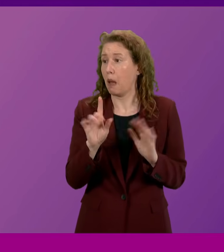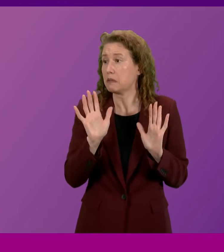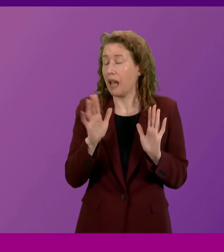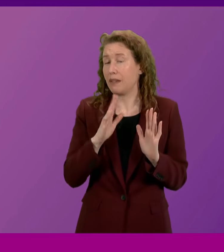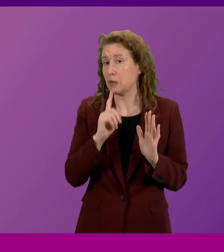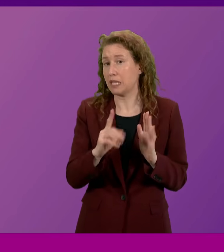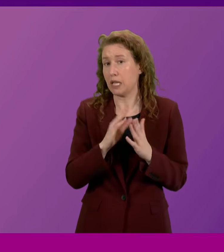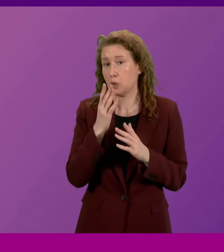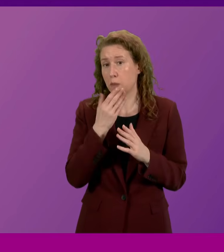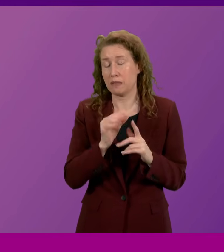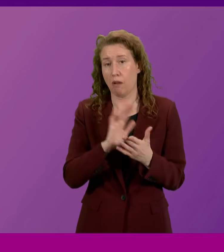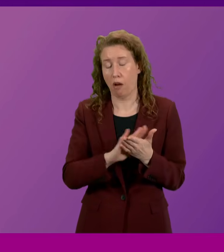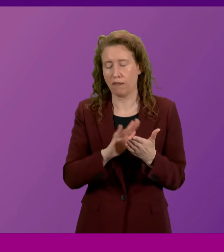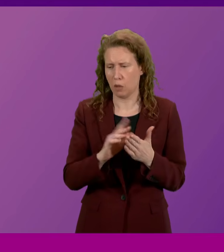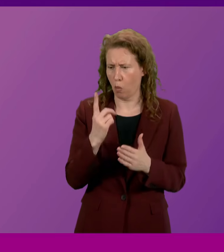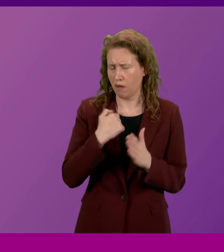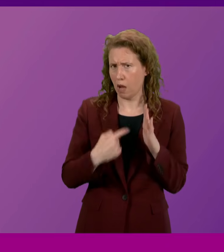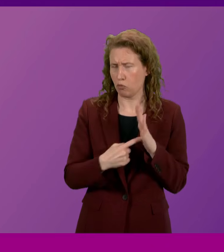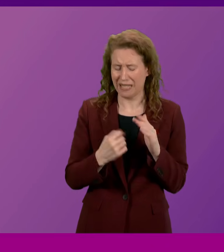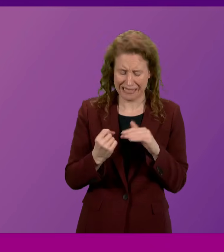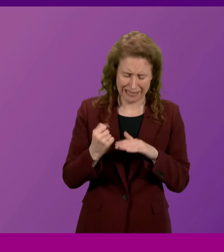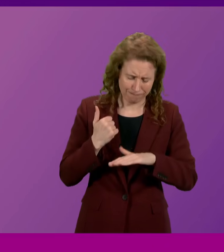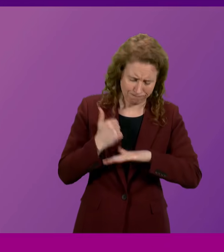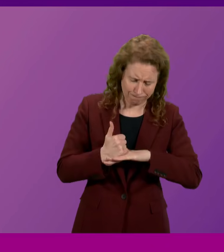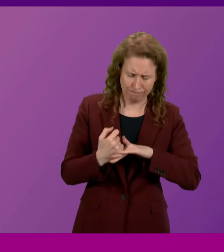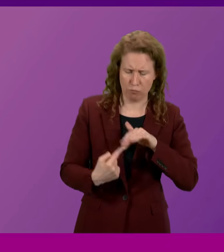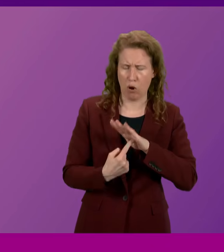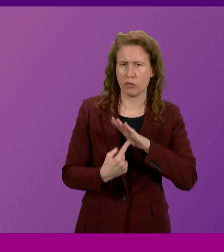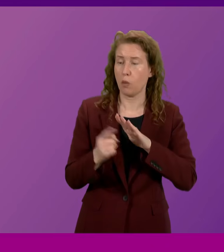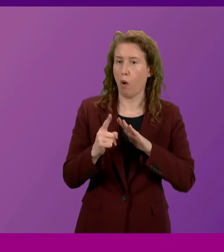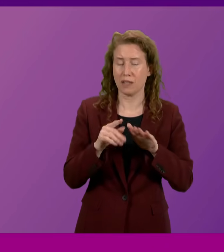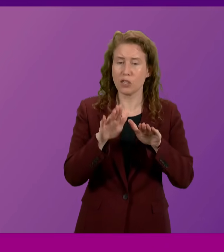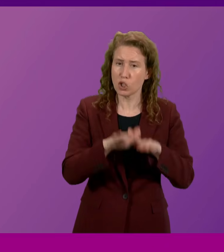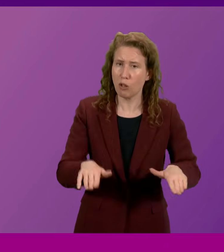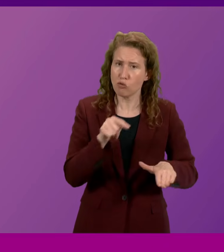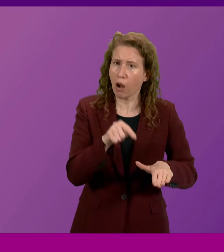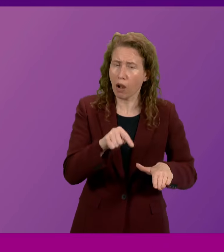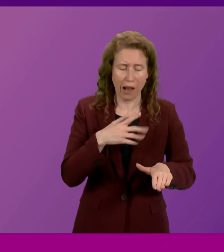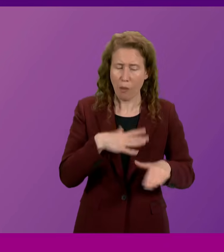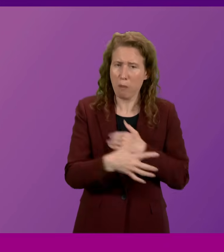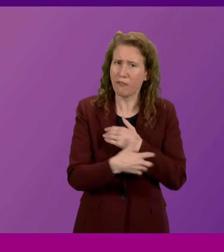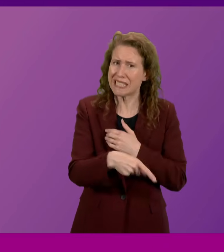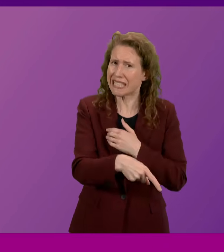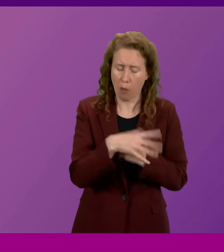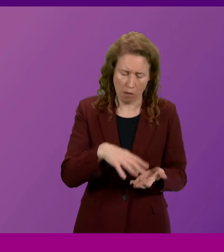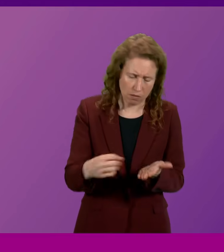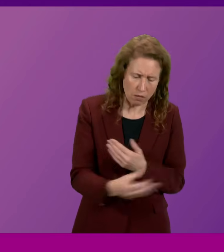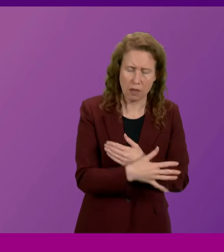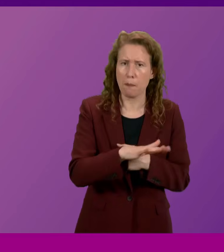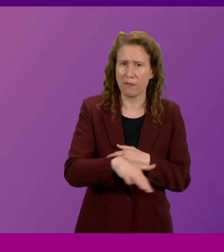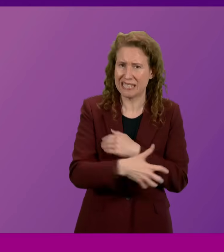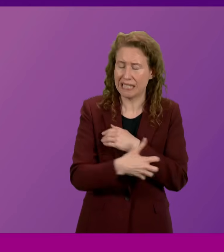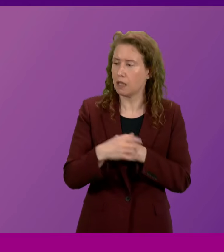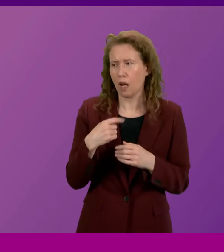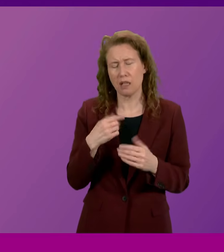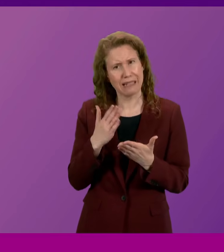to Mr Harvey, one of my priorities, a central priority for me, has been the eradication of child poverty, and it couldn't be clearer to people in Scotland. There's two